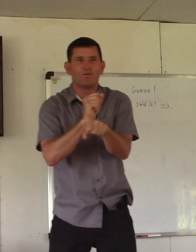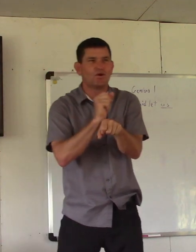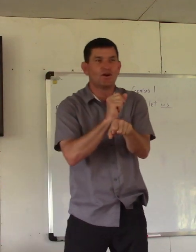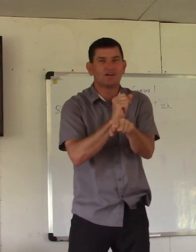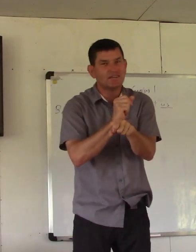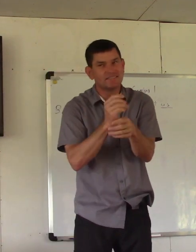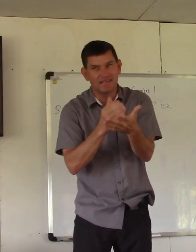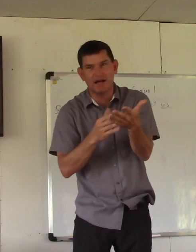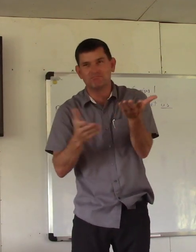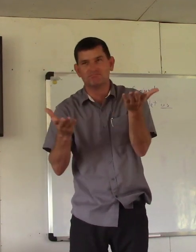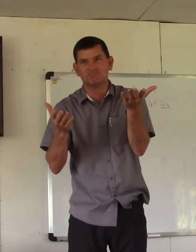Work, some,